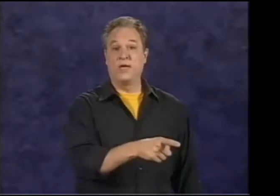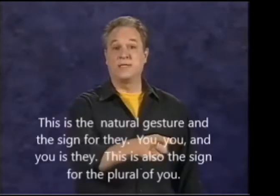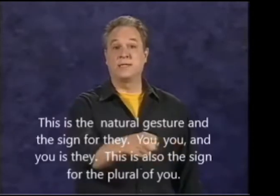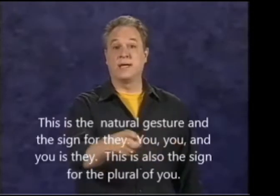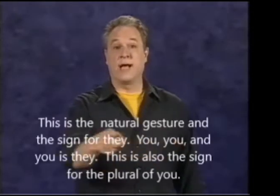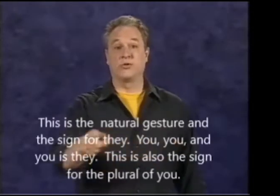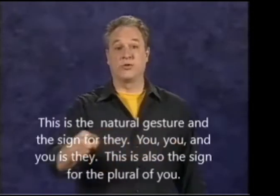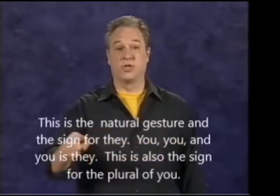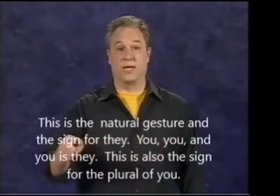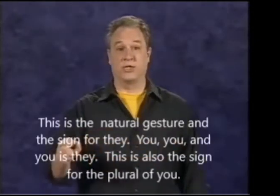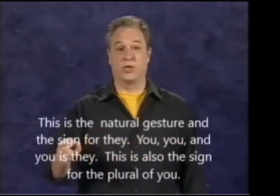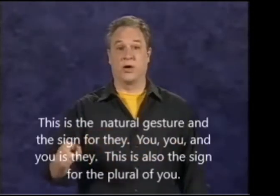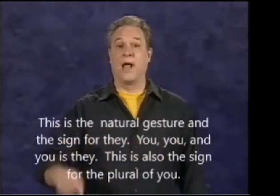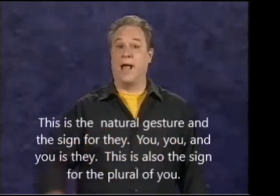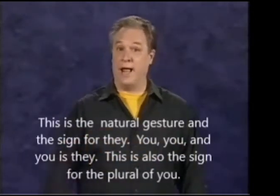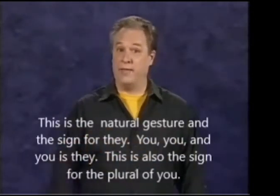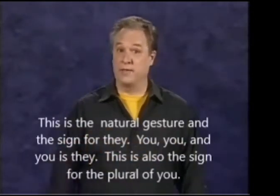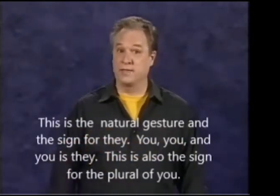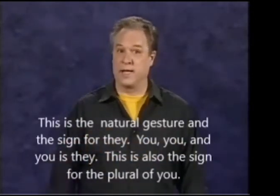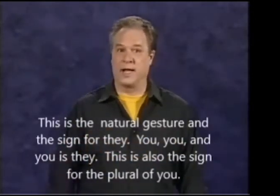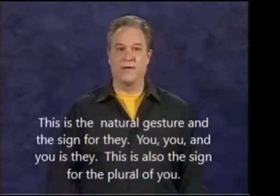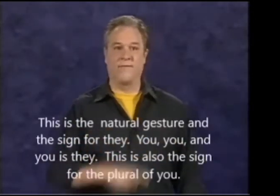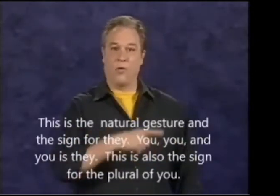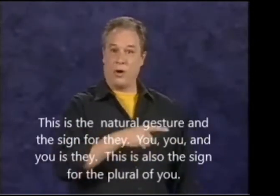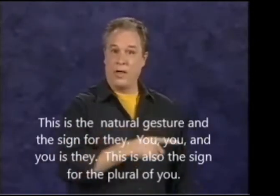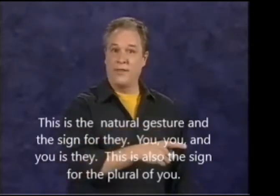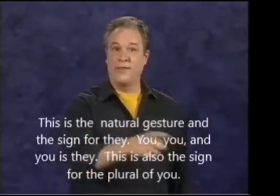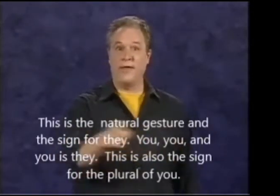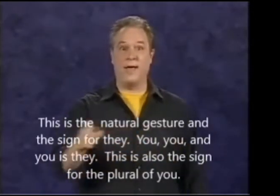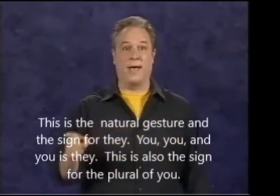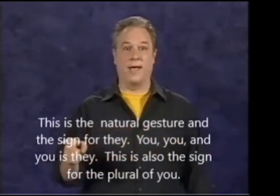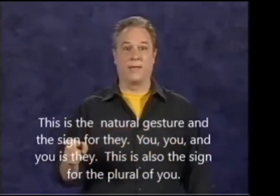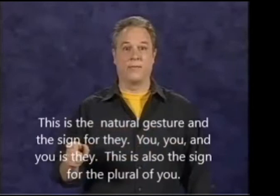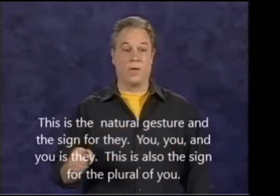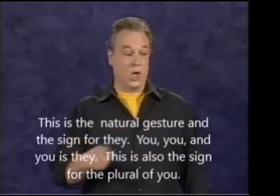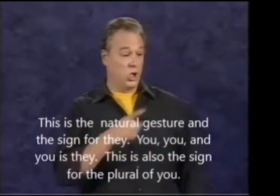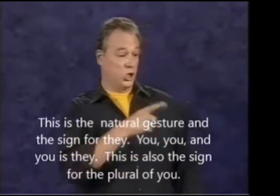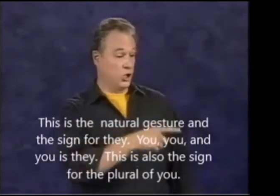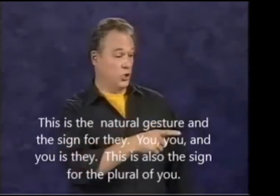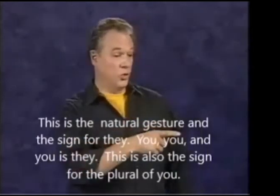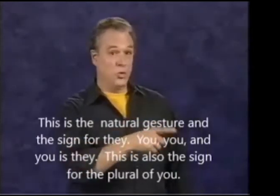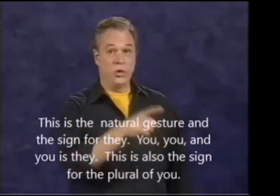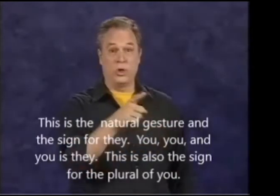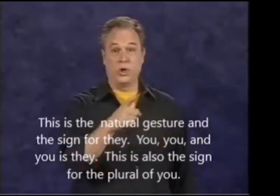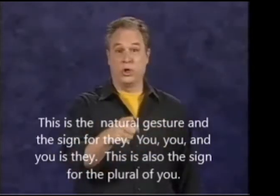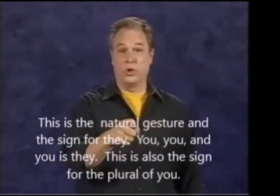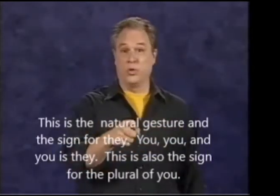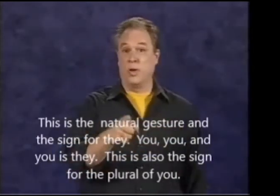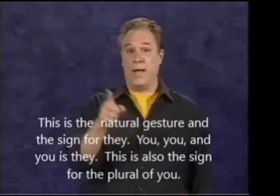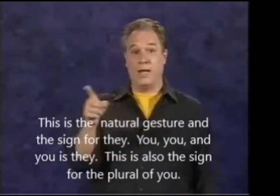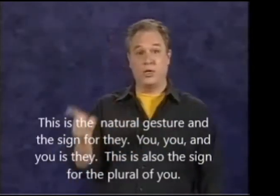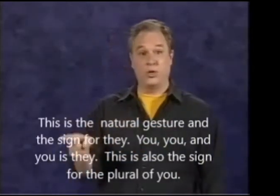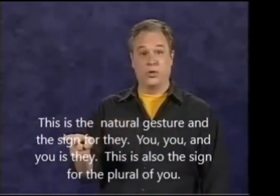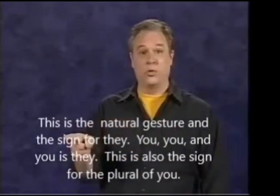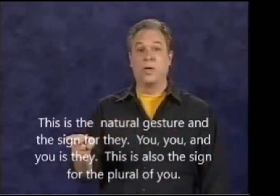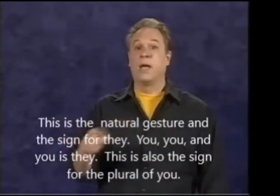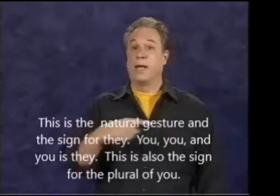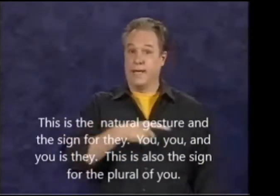This is a natural gesture and the sign for they. You, and you